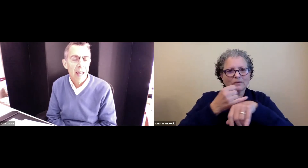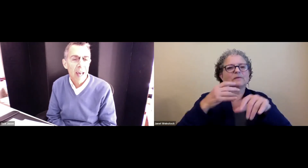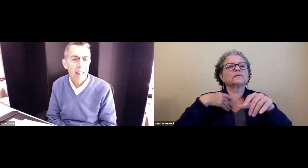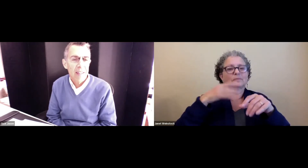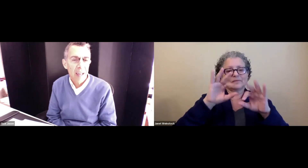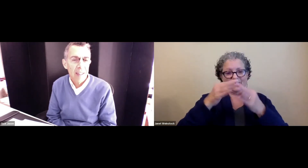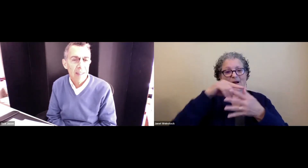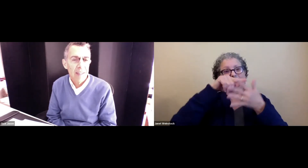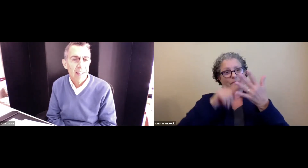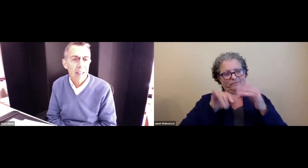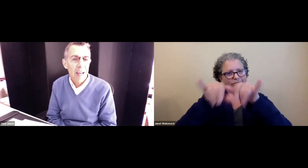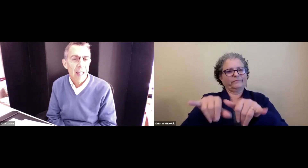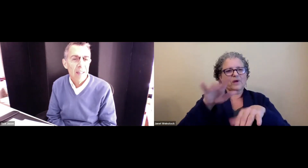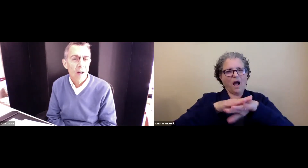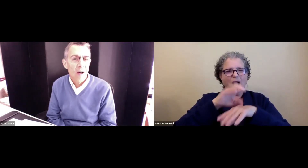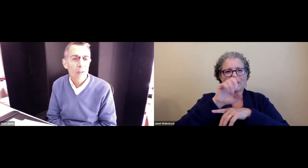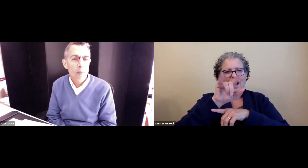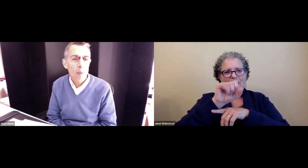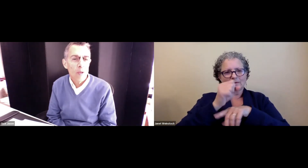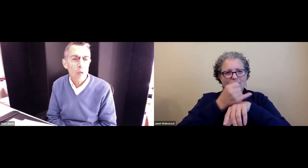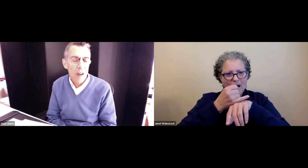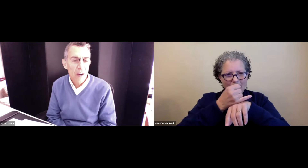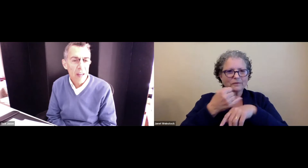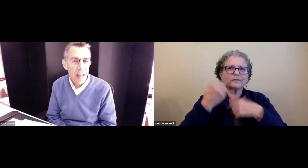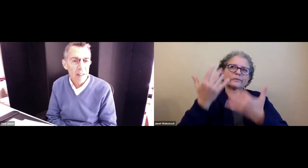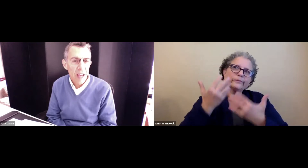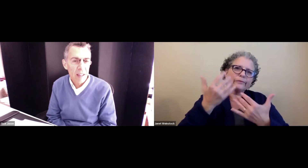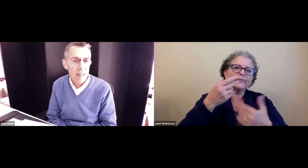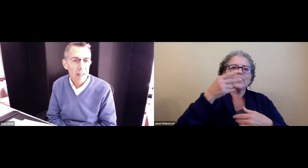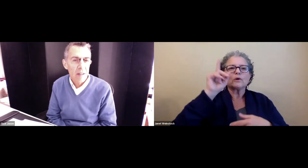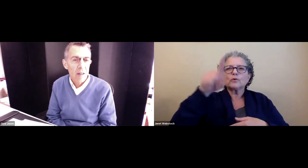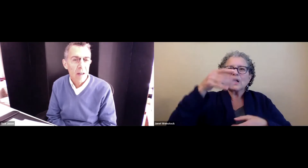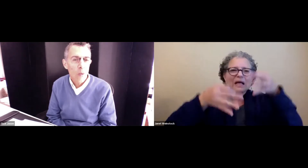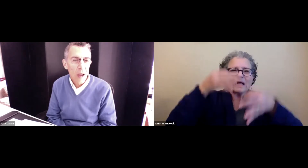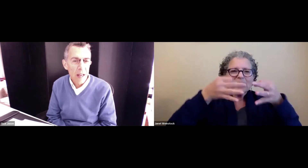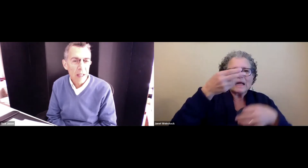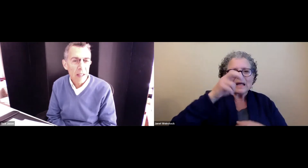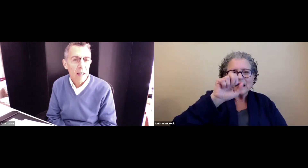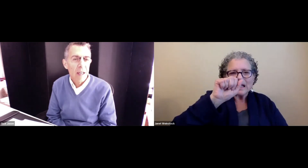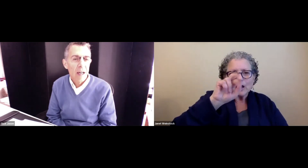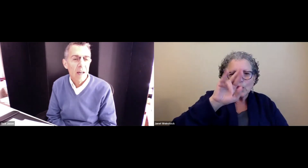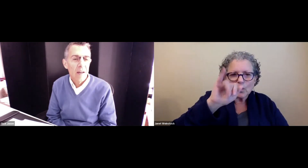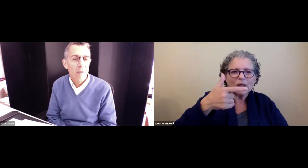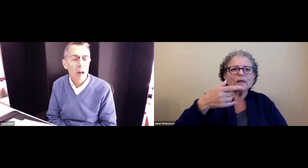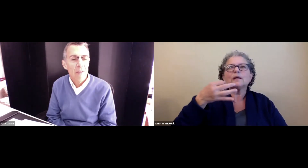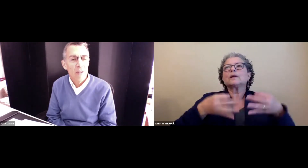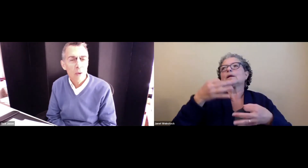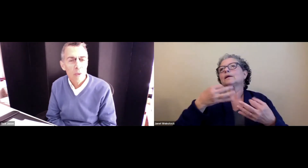Ellis Island, and all family members were there in Ellis Island waiting, having to go through